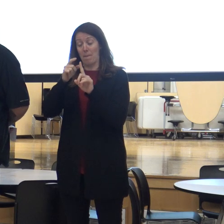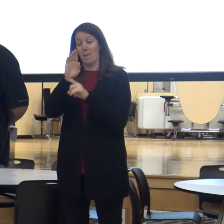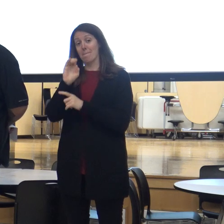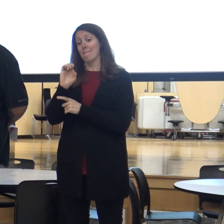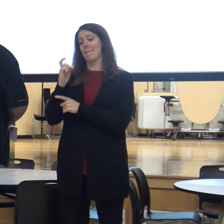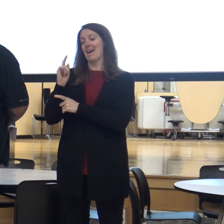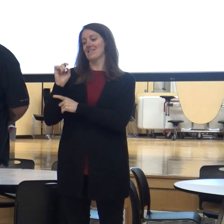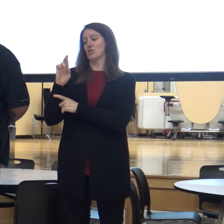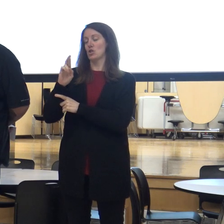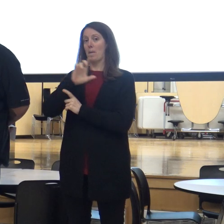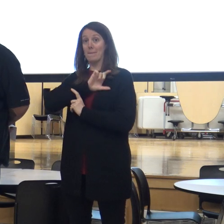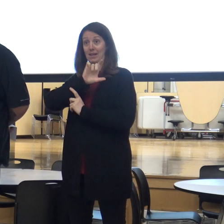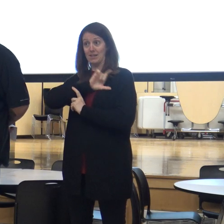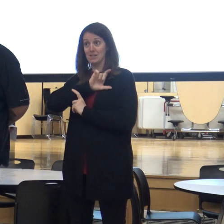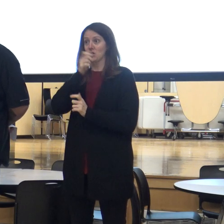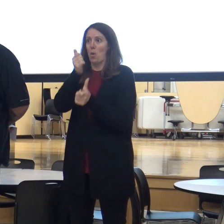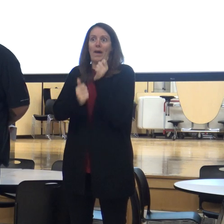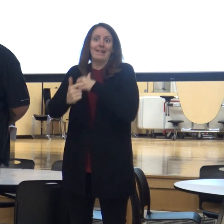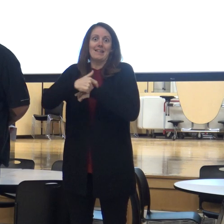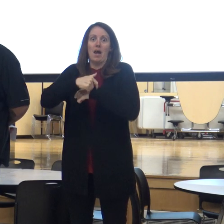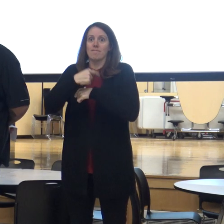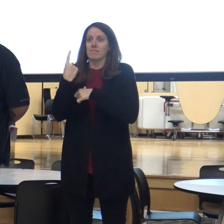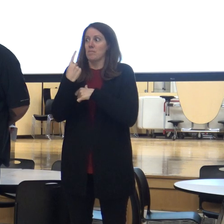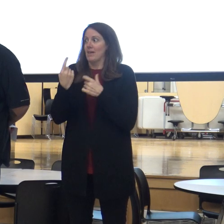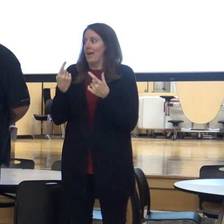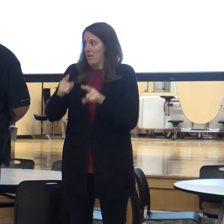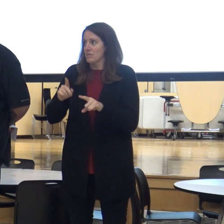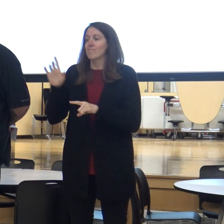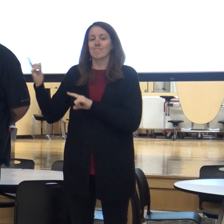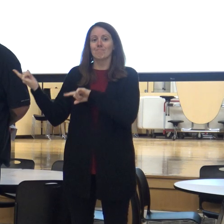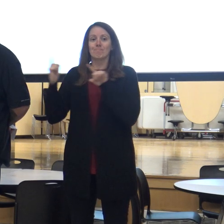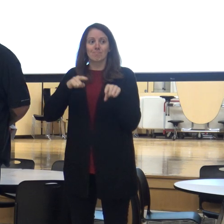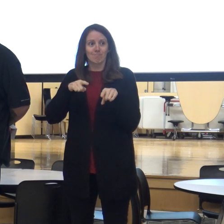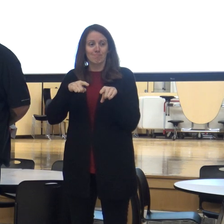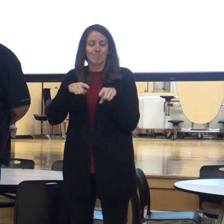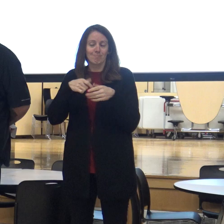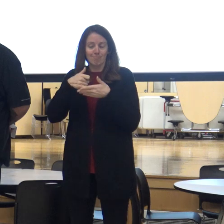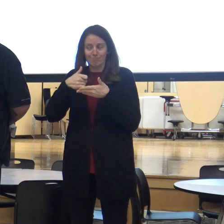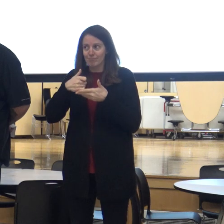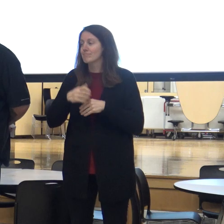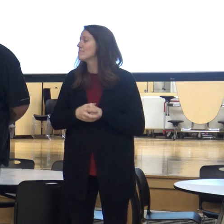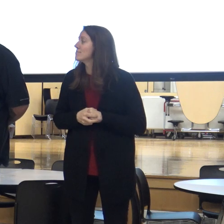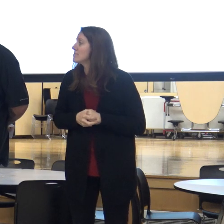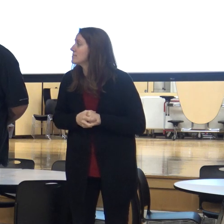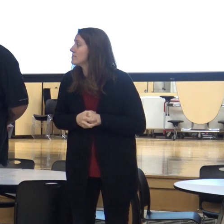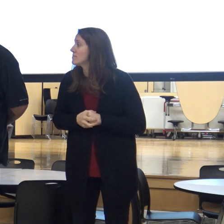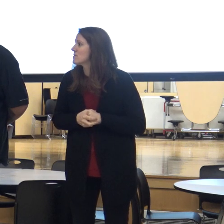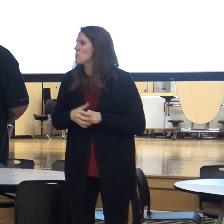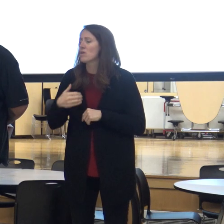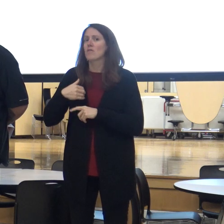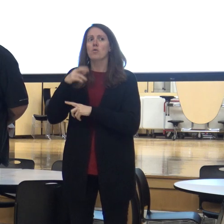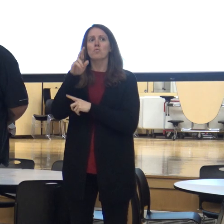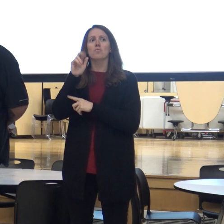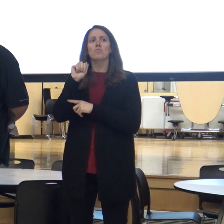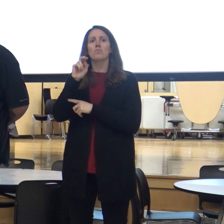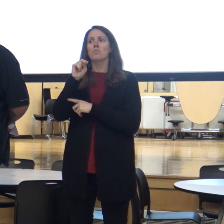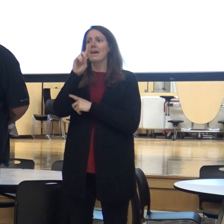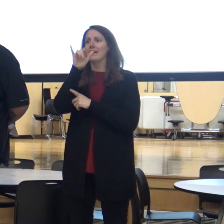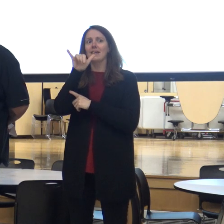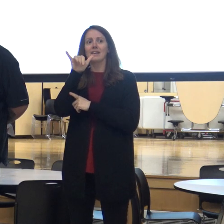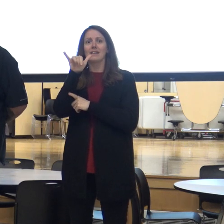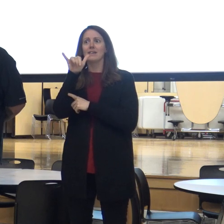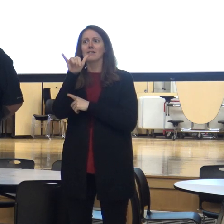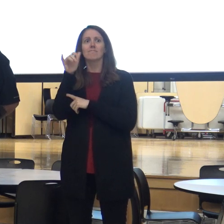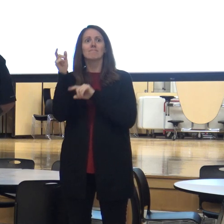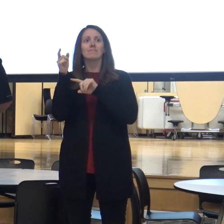Department. So anytime we have anything happening, it's just been really great to have Jim with us. We have Randy Heidman, who just